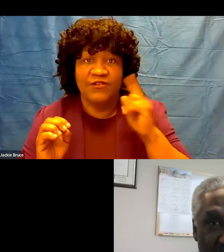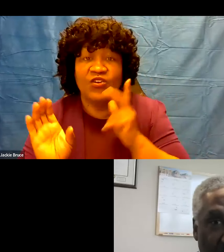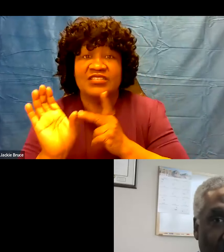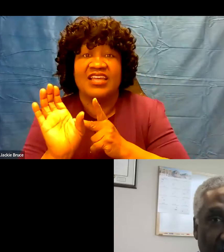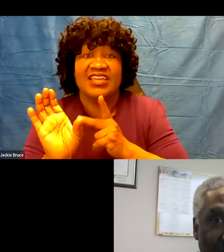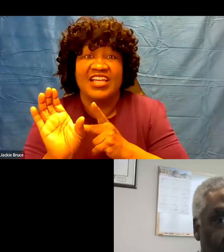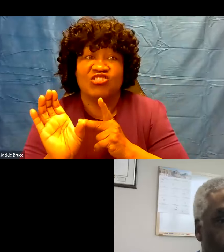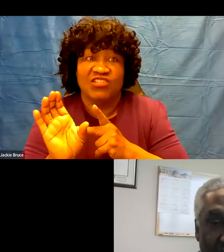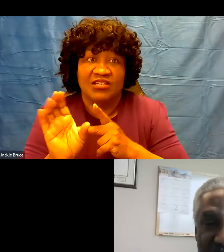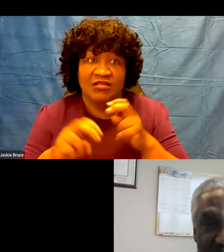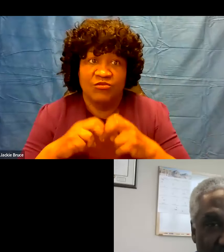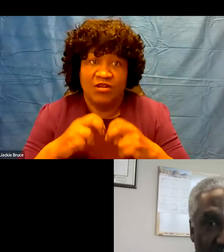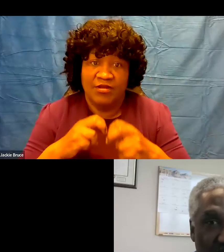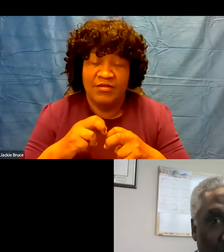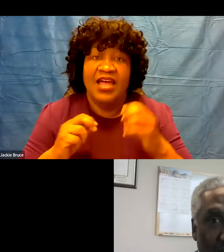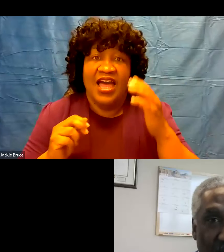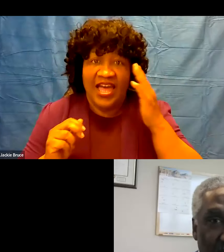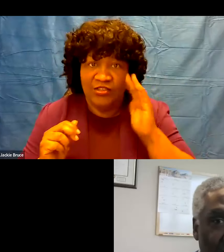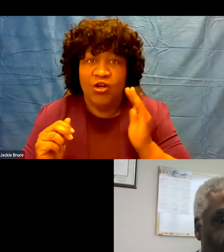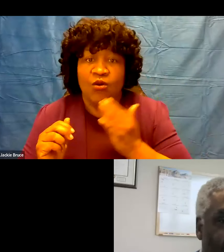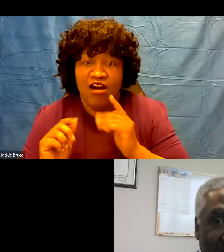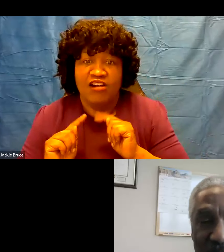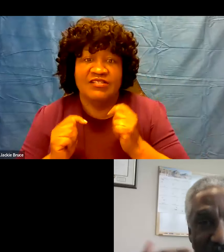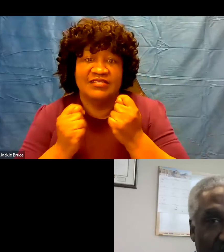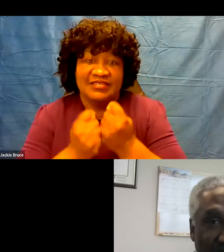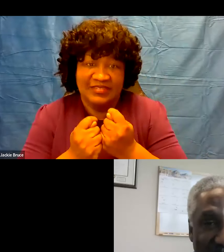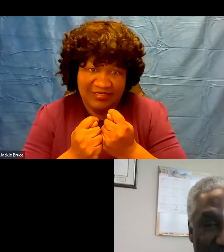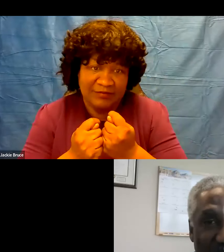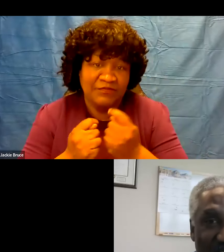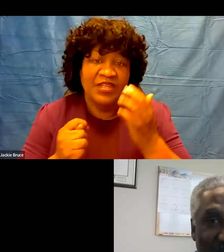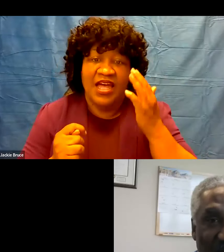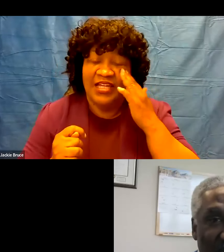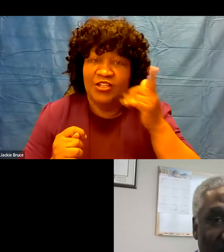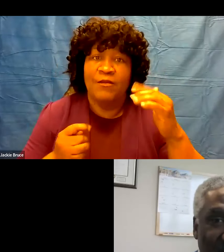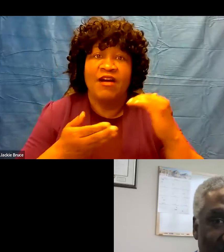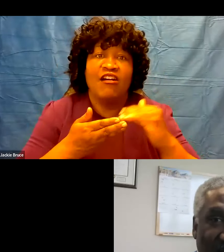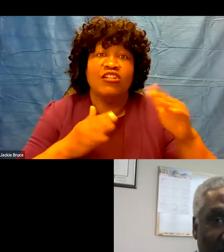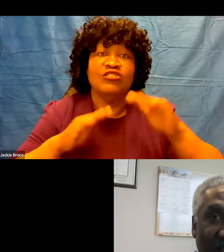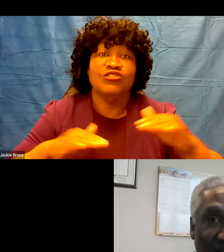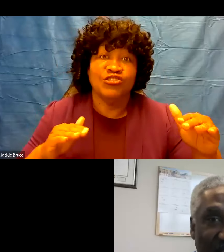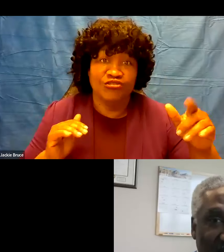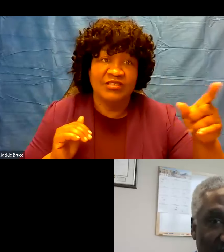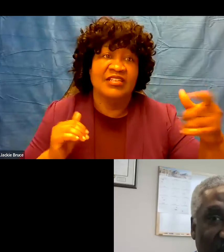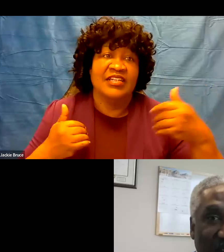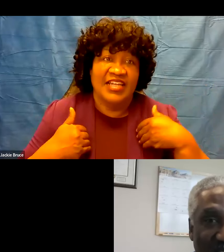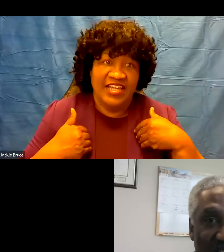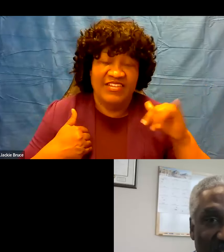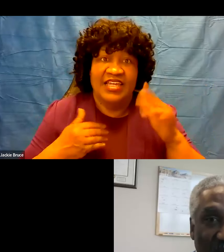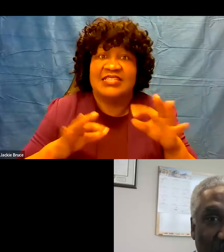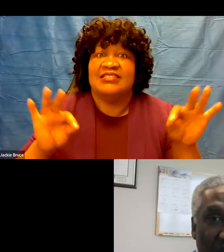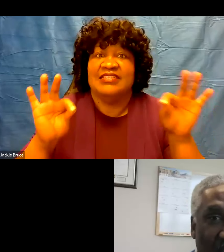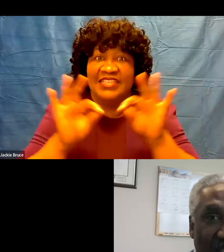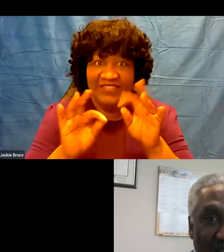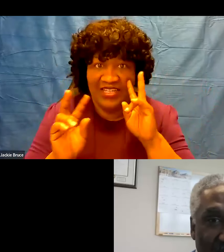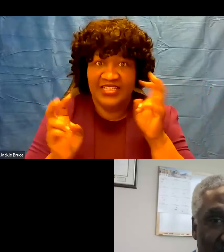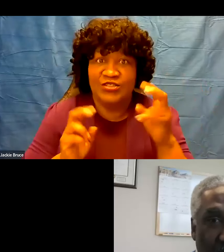psychiatric problem. I know our team calls CORS. I know my colleague over at Children's is also having a significant